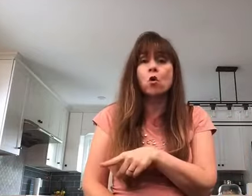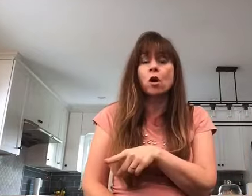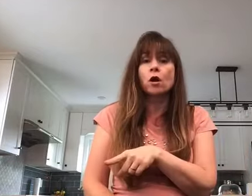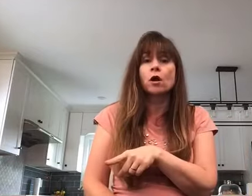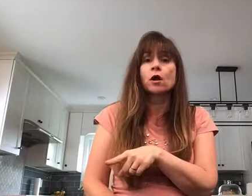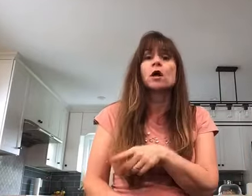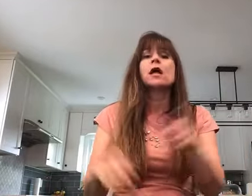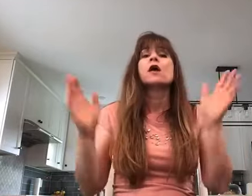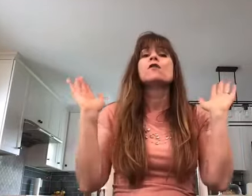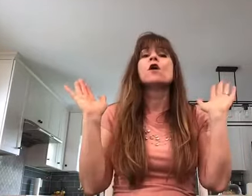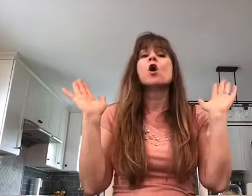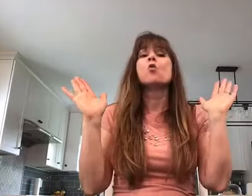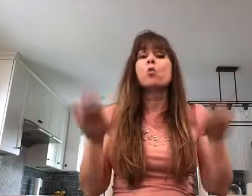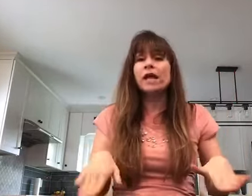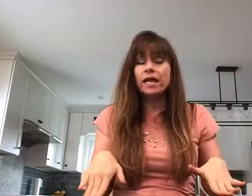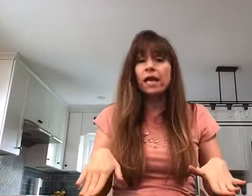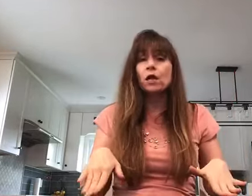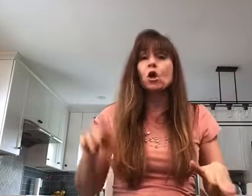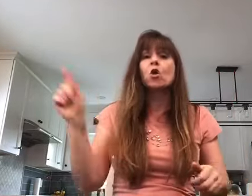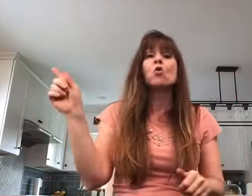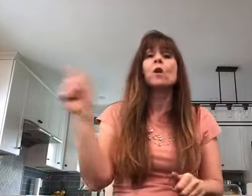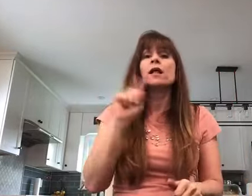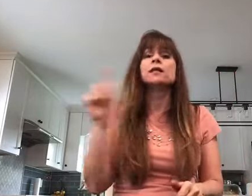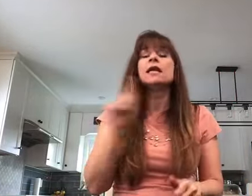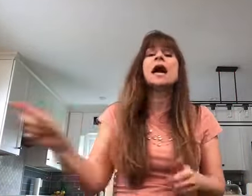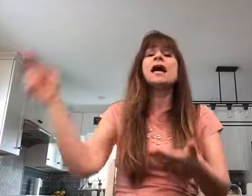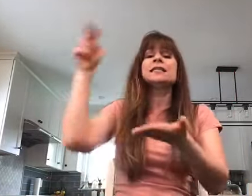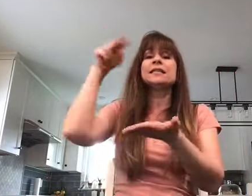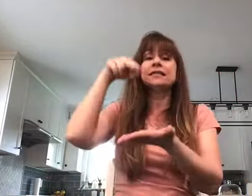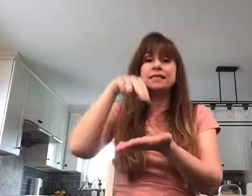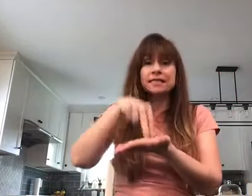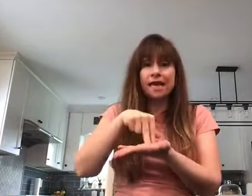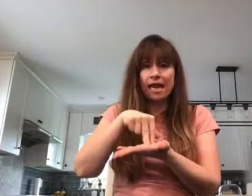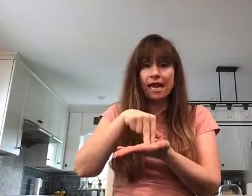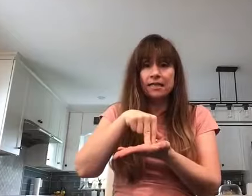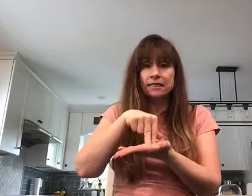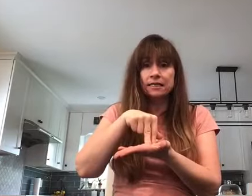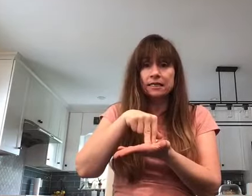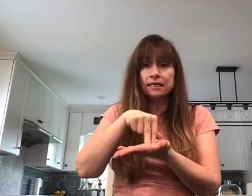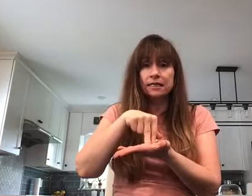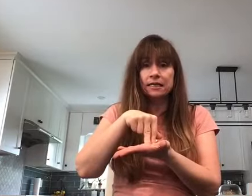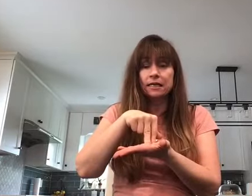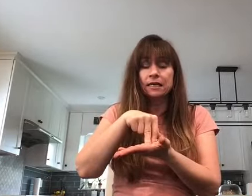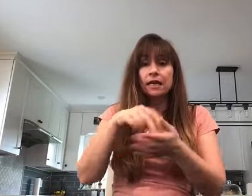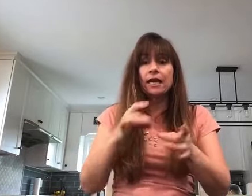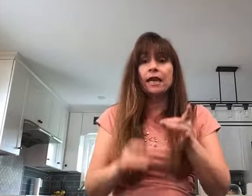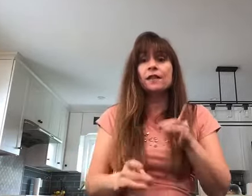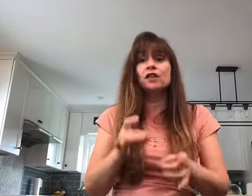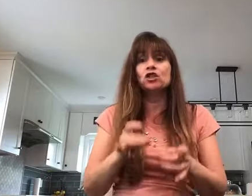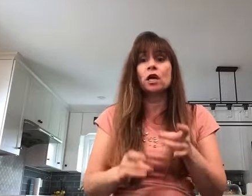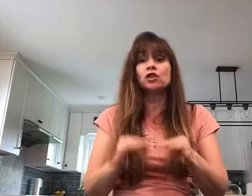Therefore, the wicked will not stand in the